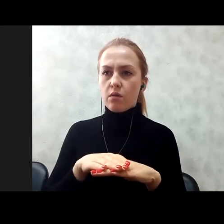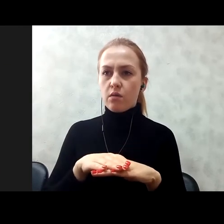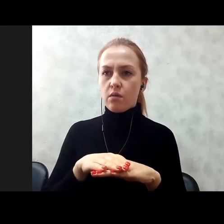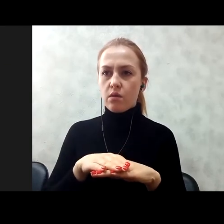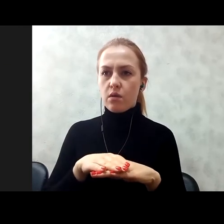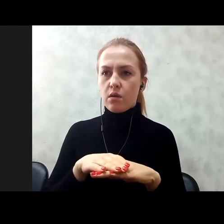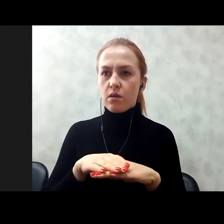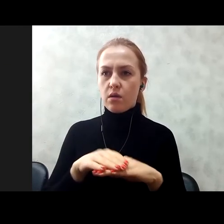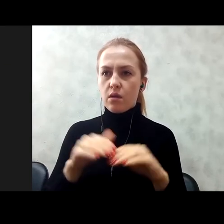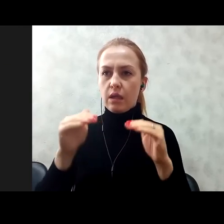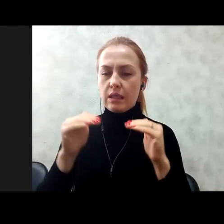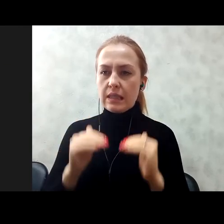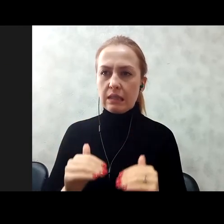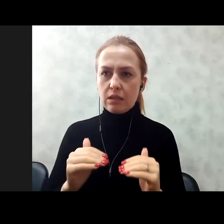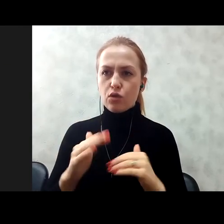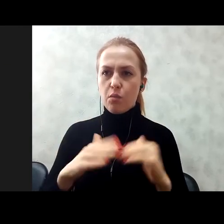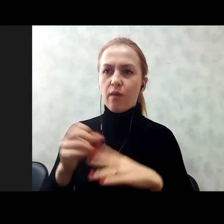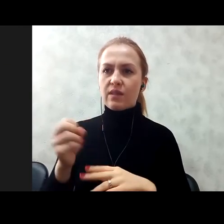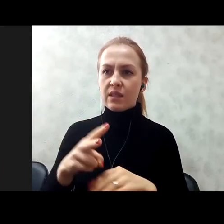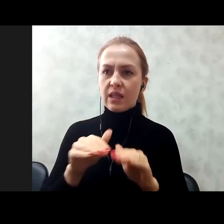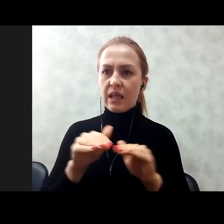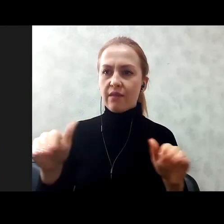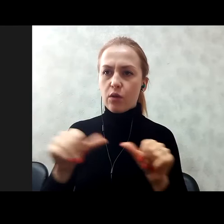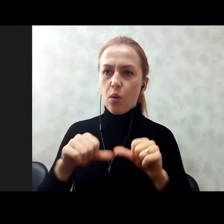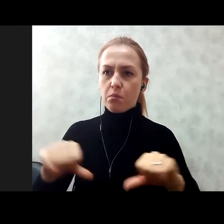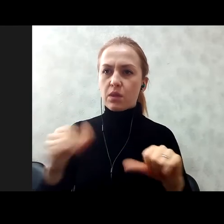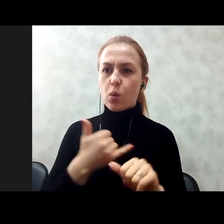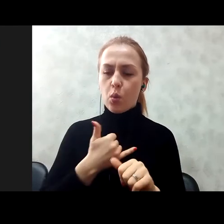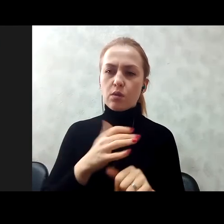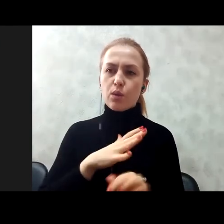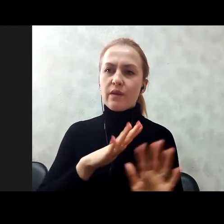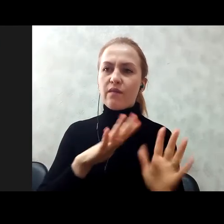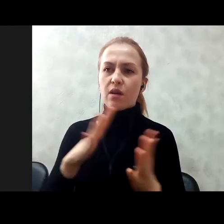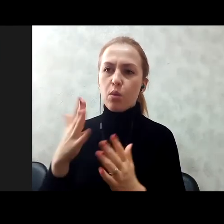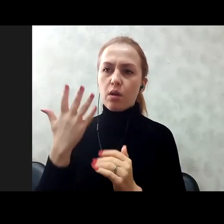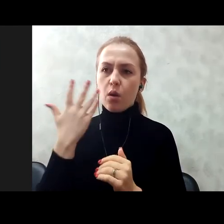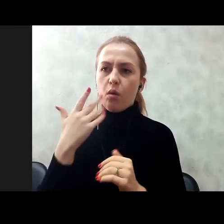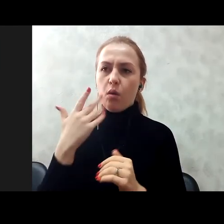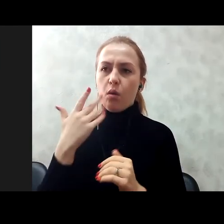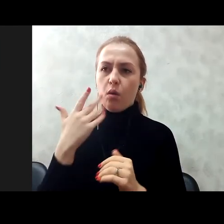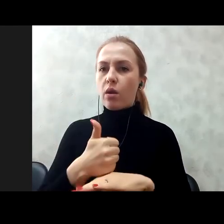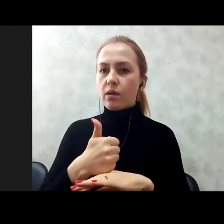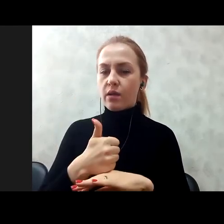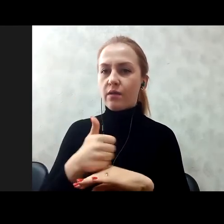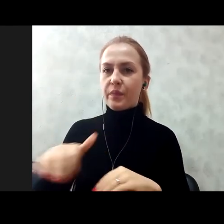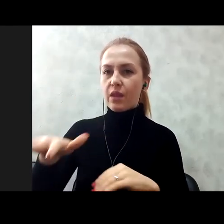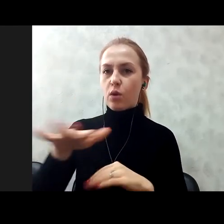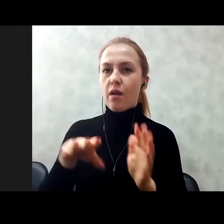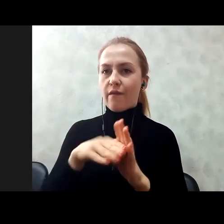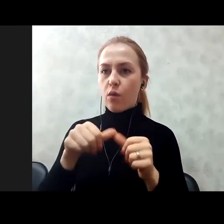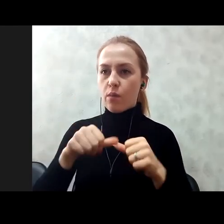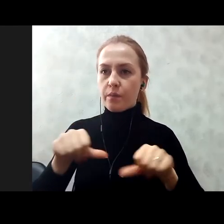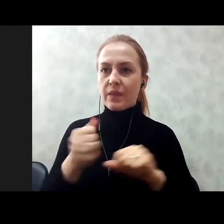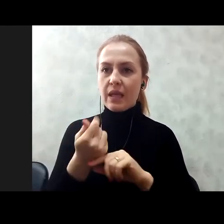Because untimely or late replacement actually hinders the due procedure. We had several